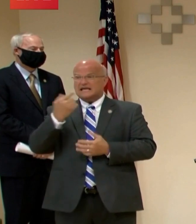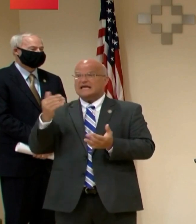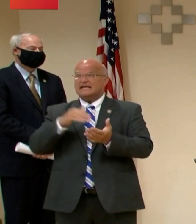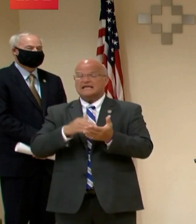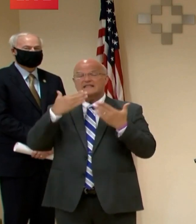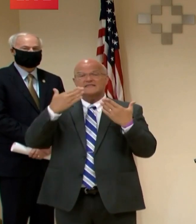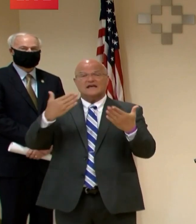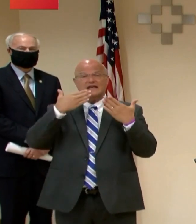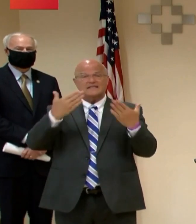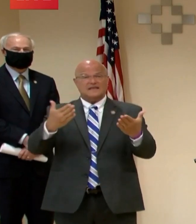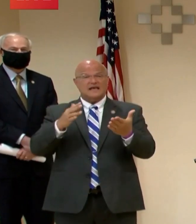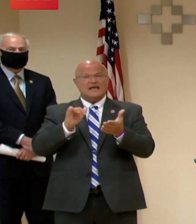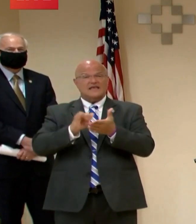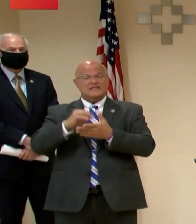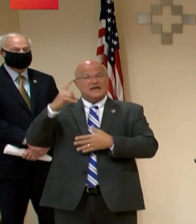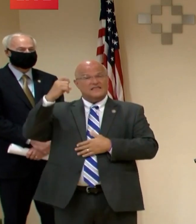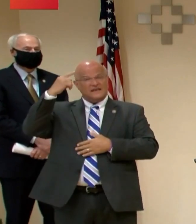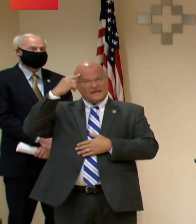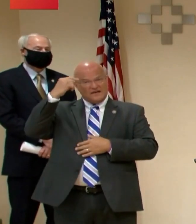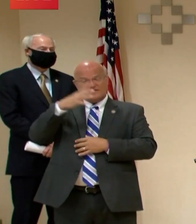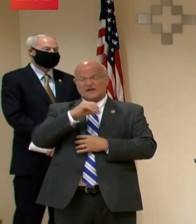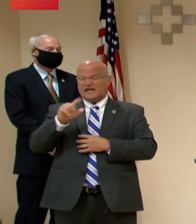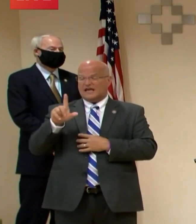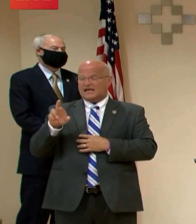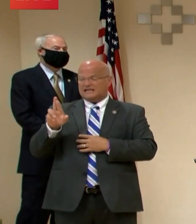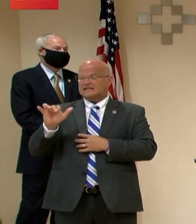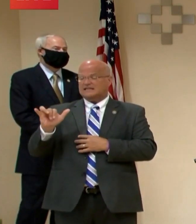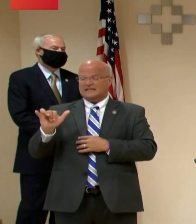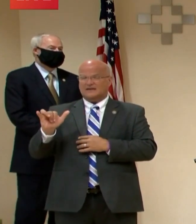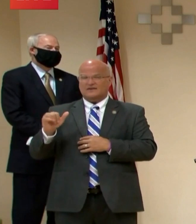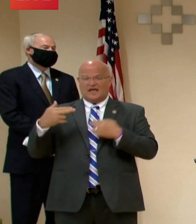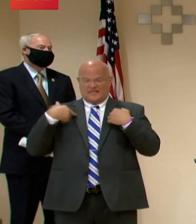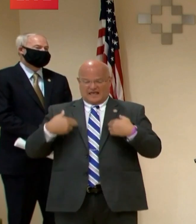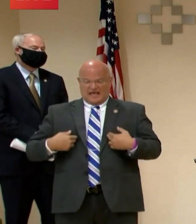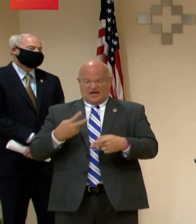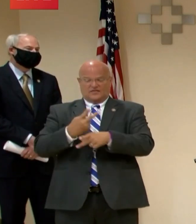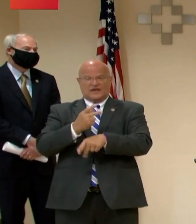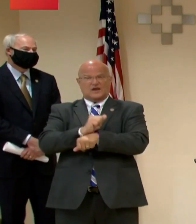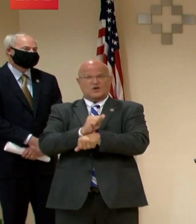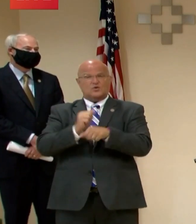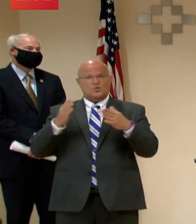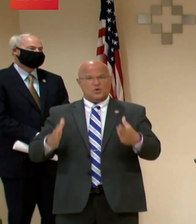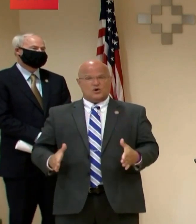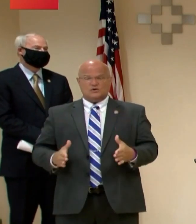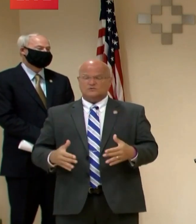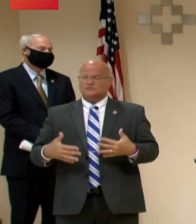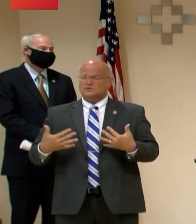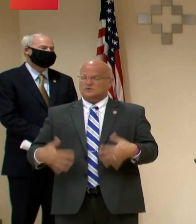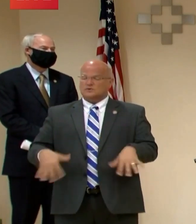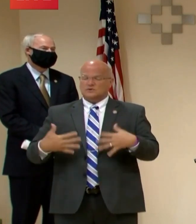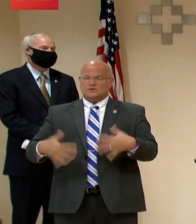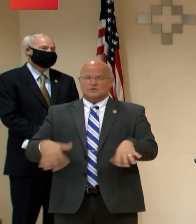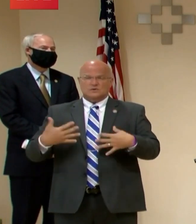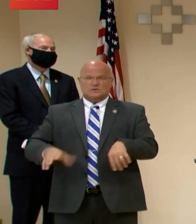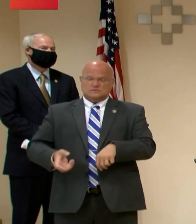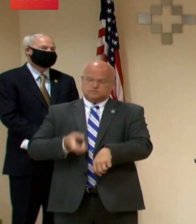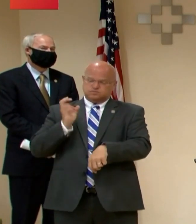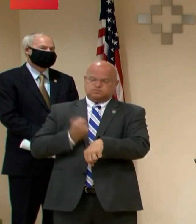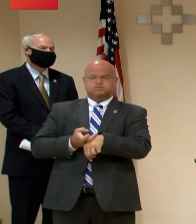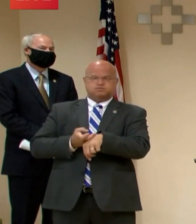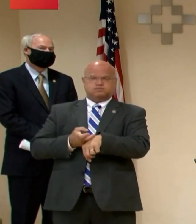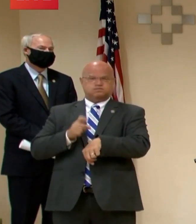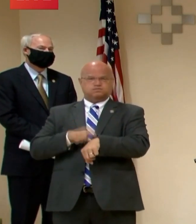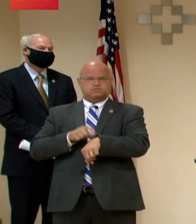thanks that the Governor and Larry both talked about healthcare workers. This is a very difficult time for all of those in healthcare,